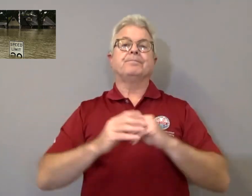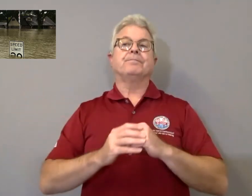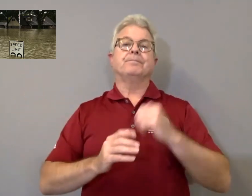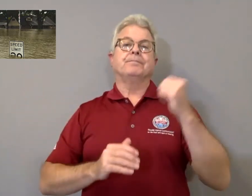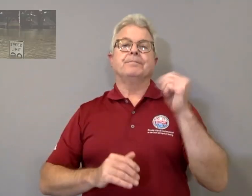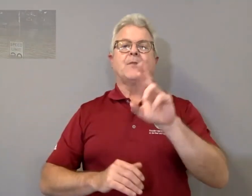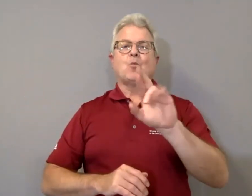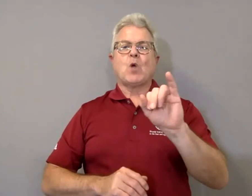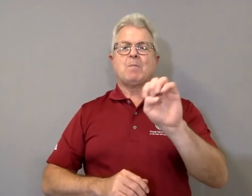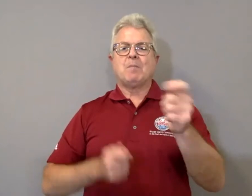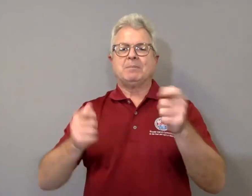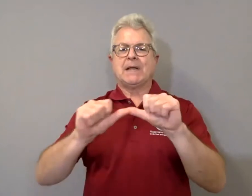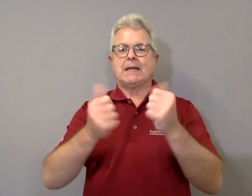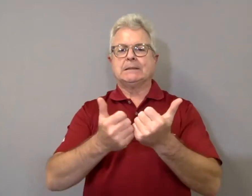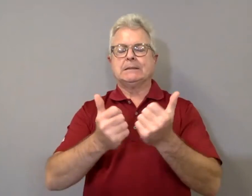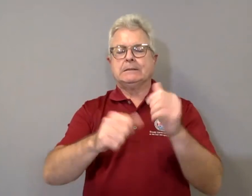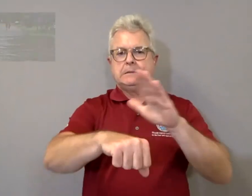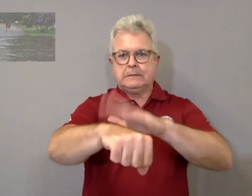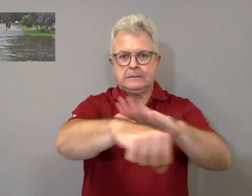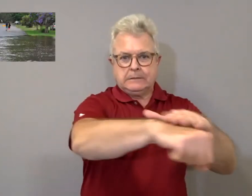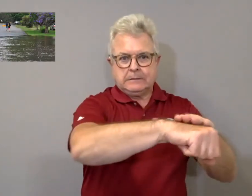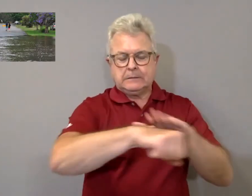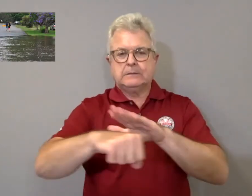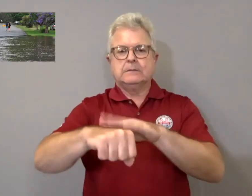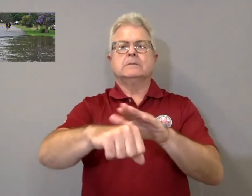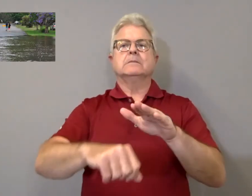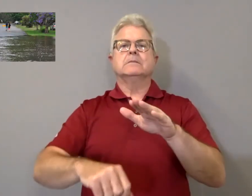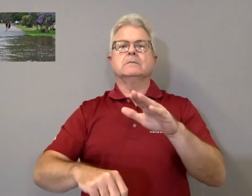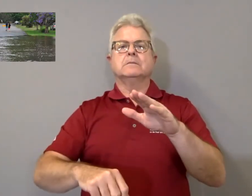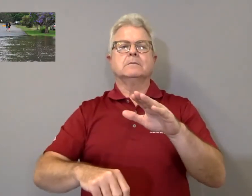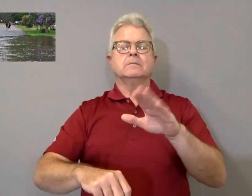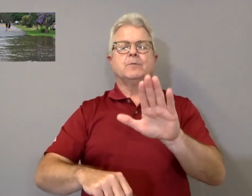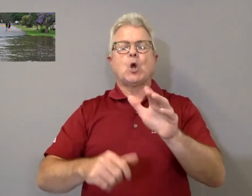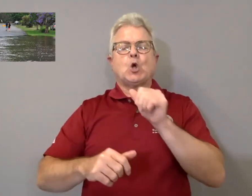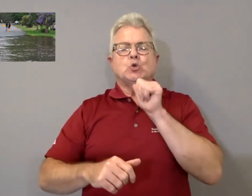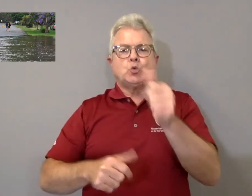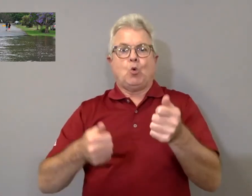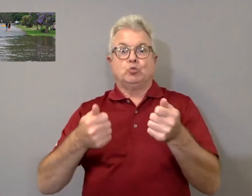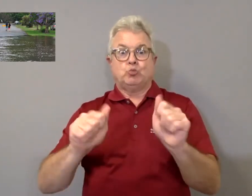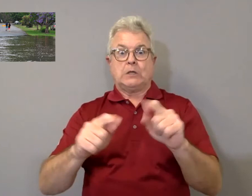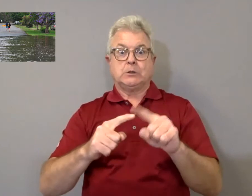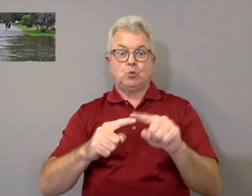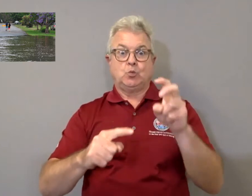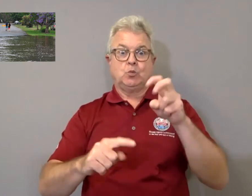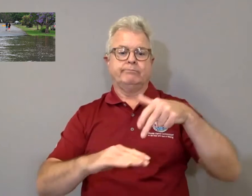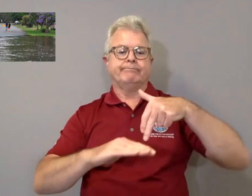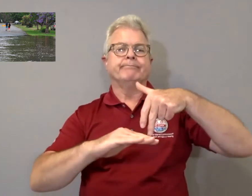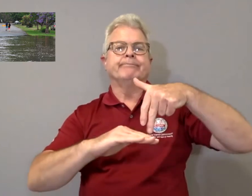So related to floods, Rhode Island Emergency Management is warning people